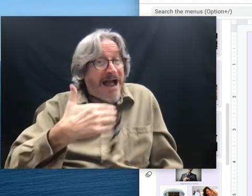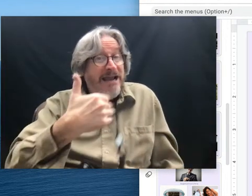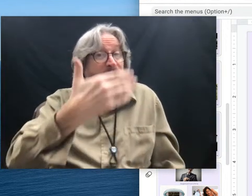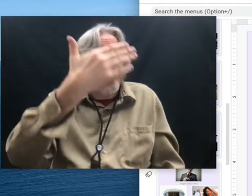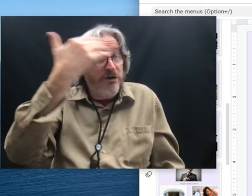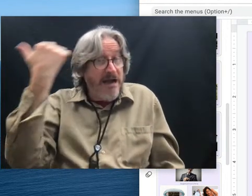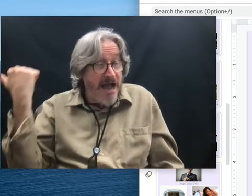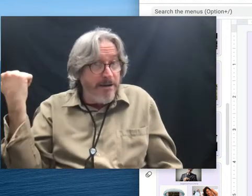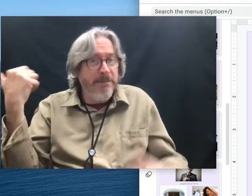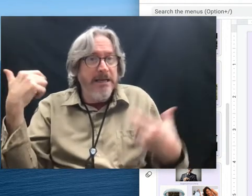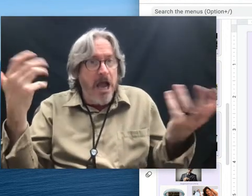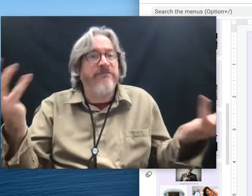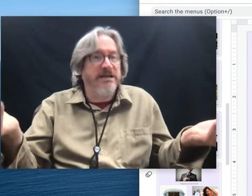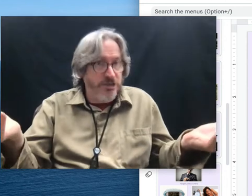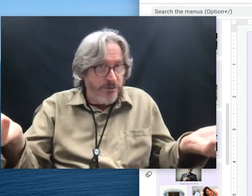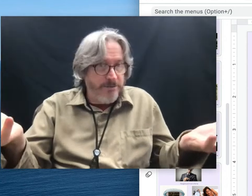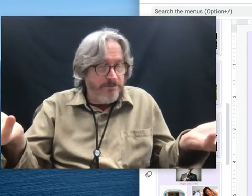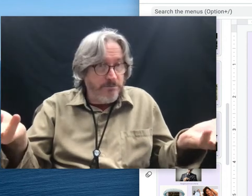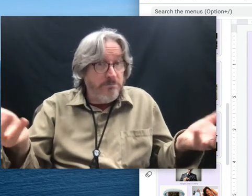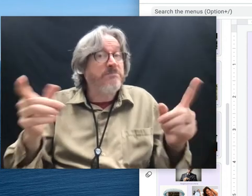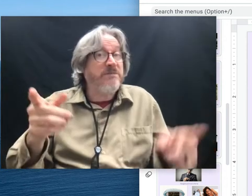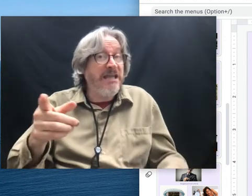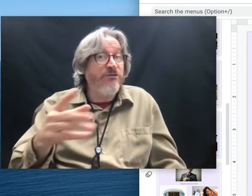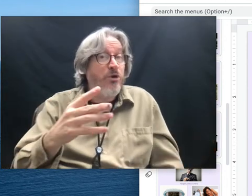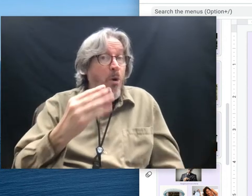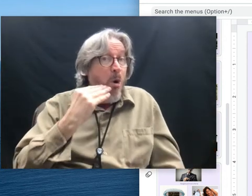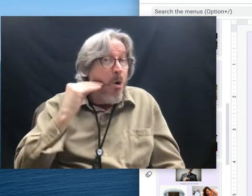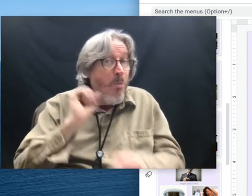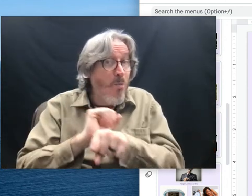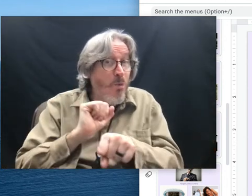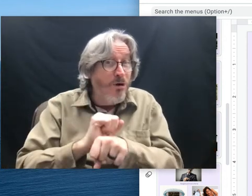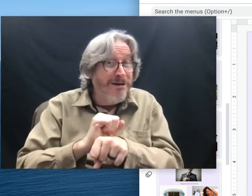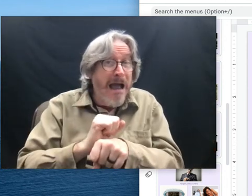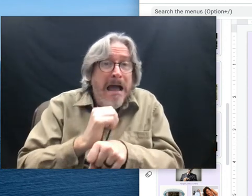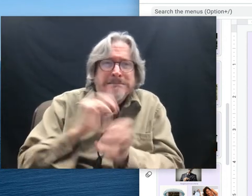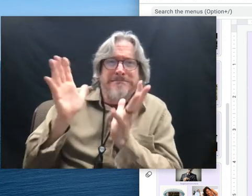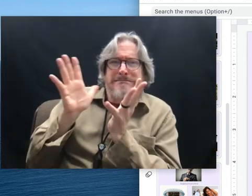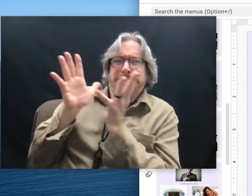homework I forgot, meaning I forgot to do it. If you go,